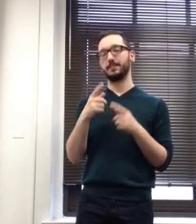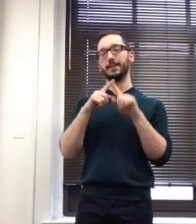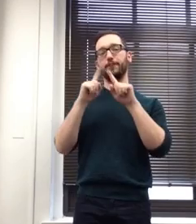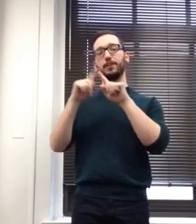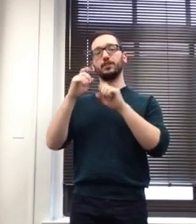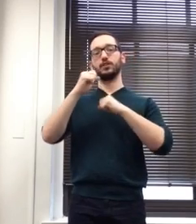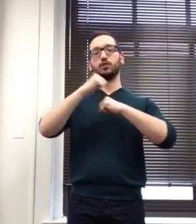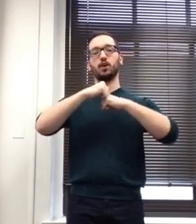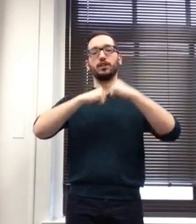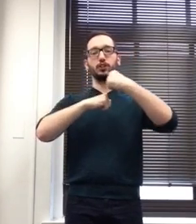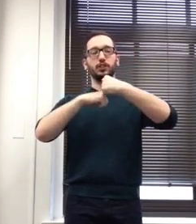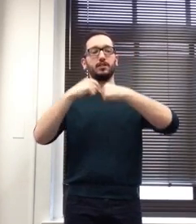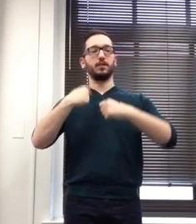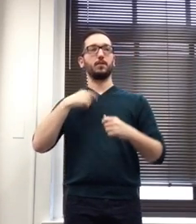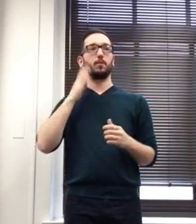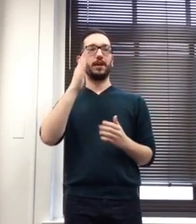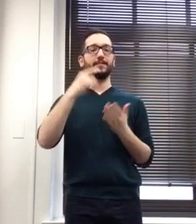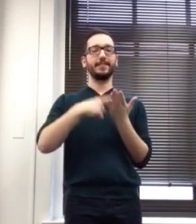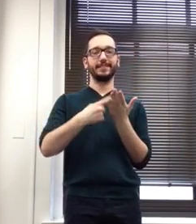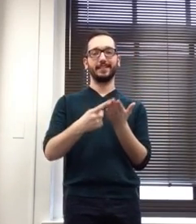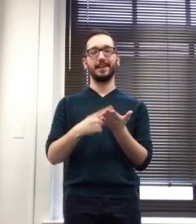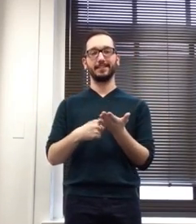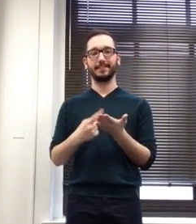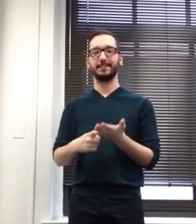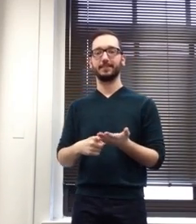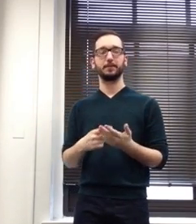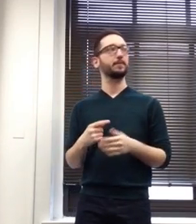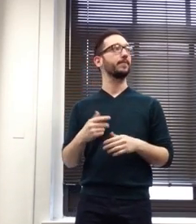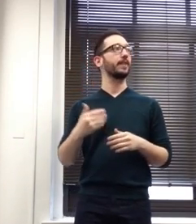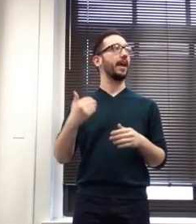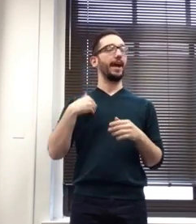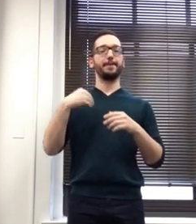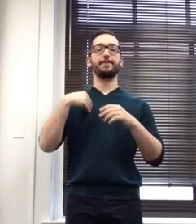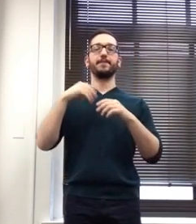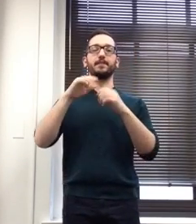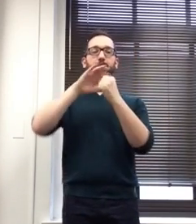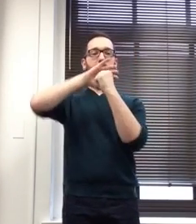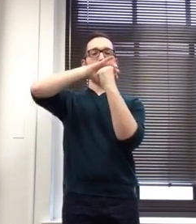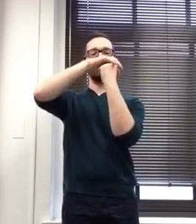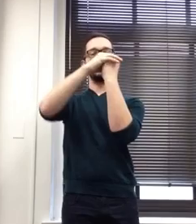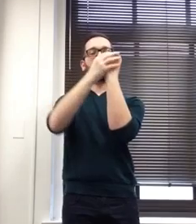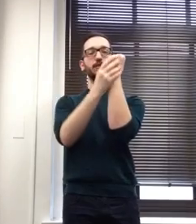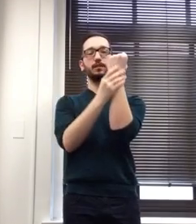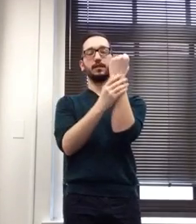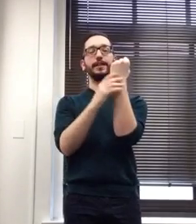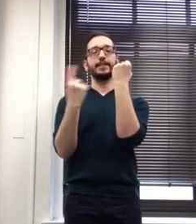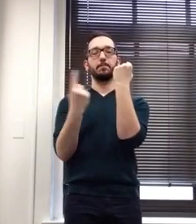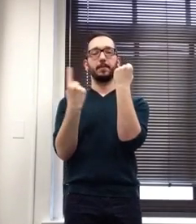the white out here that surrounds the outside of the bone. It tends to be a sleeve that surrounds the bone. What do we call this sleeve? Does anybody look ahead in their